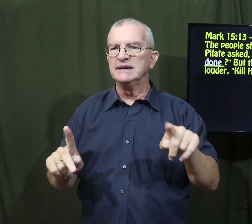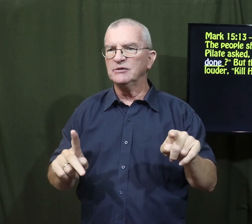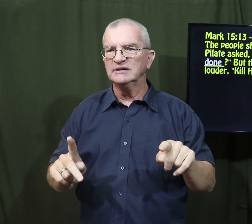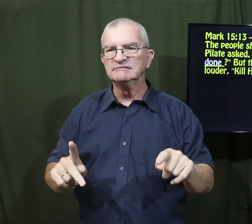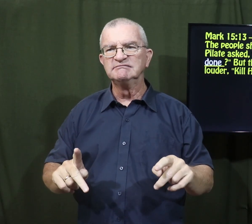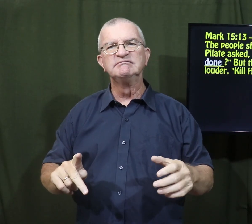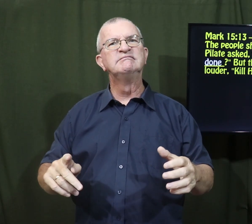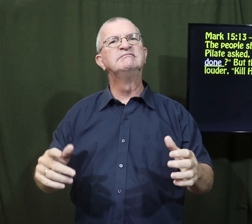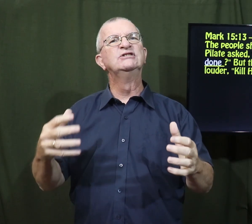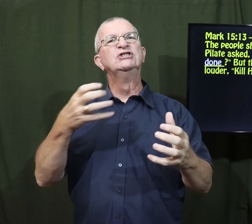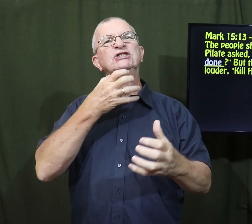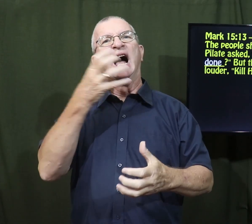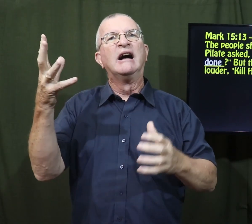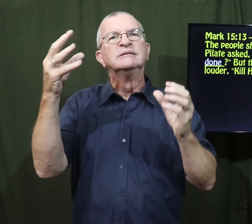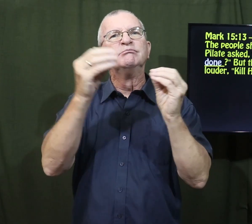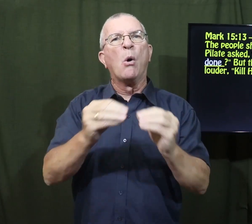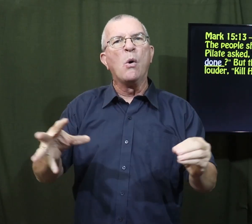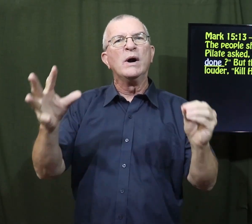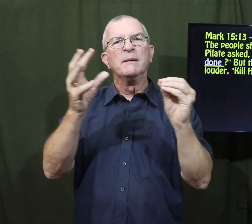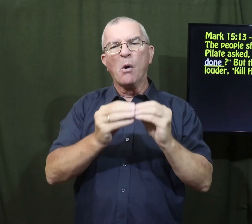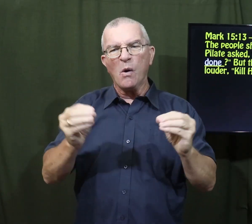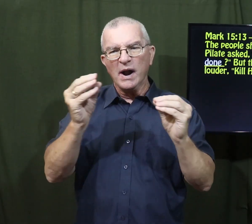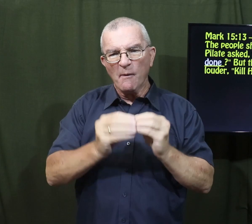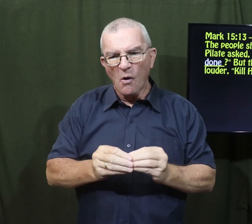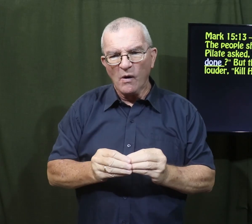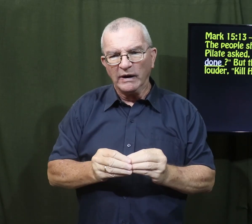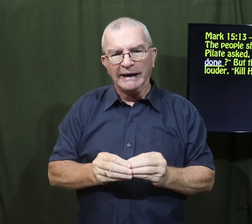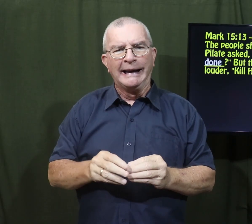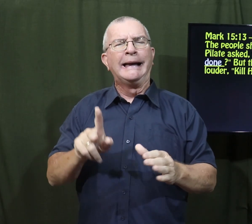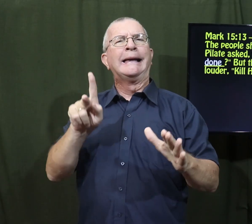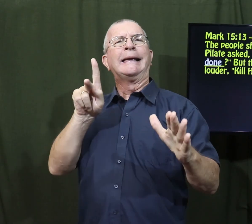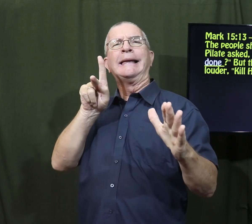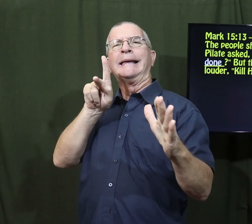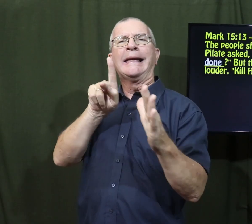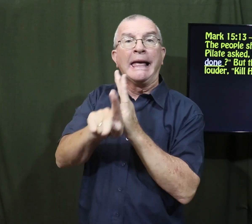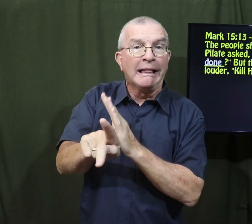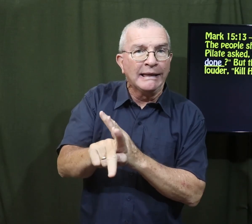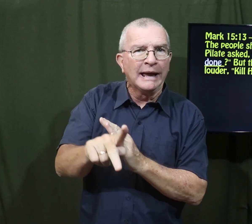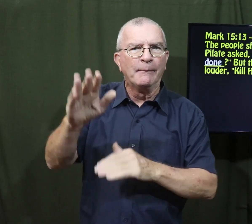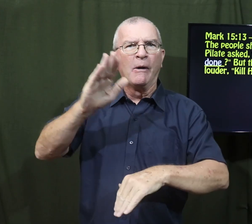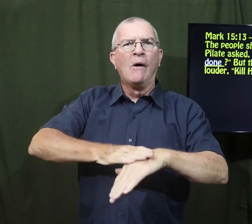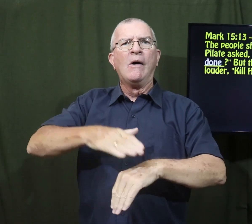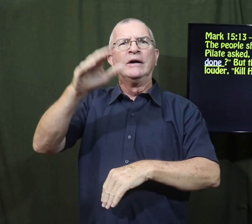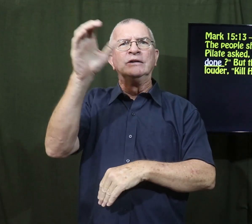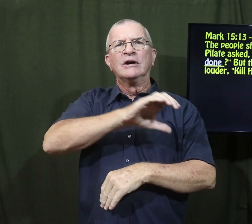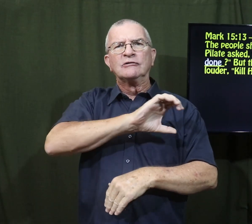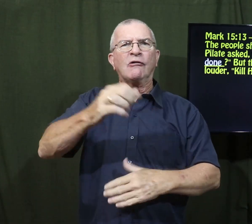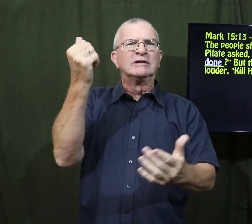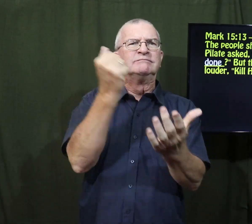But the people shouted louder and louder, kill him on the